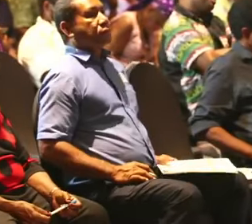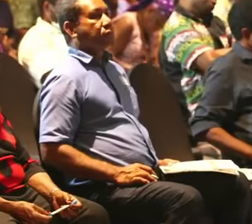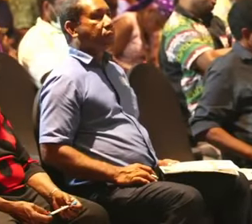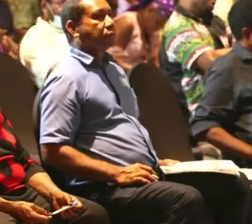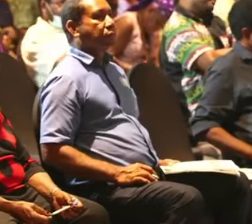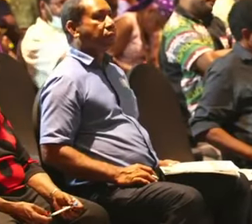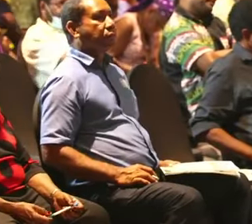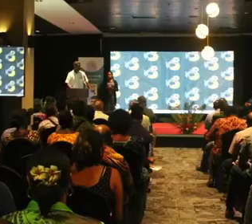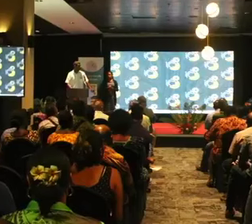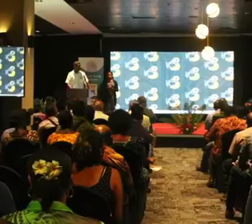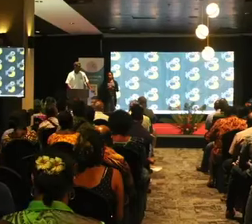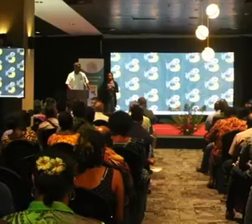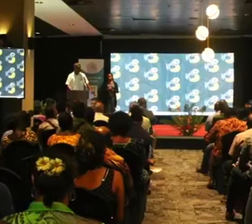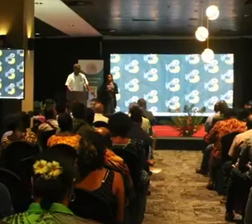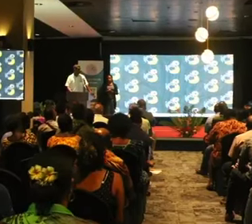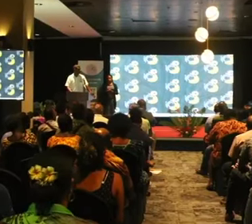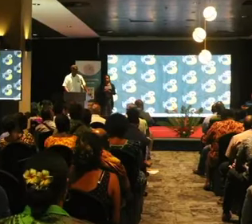4 days,